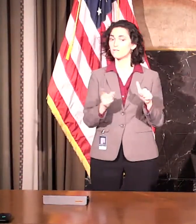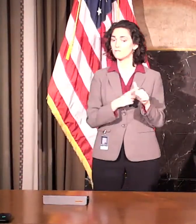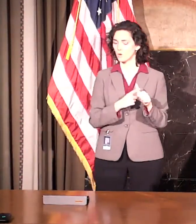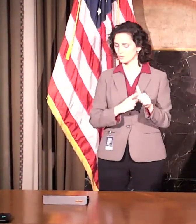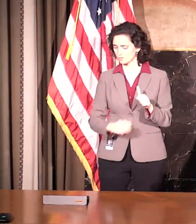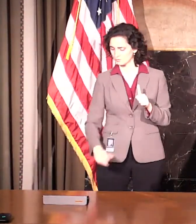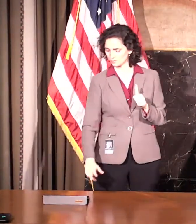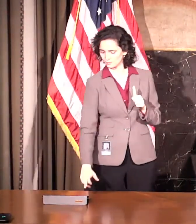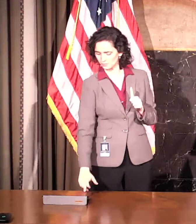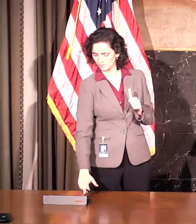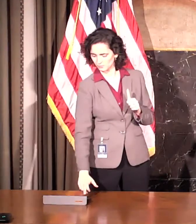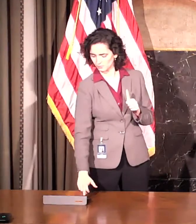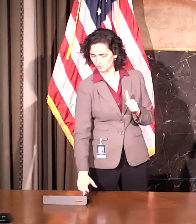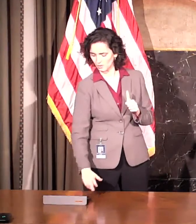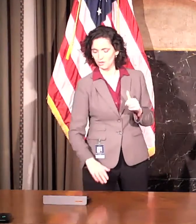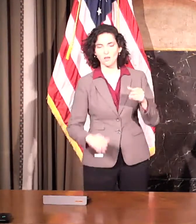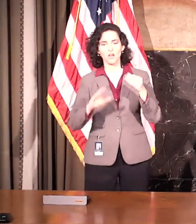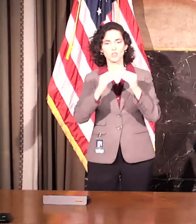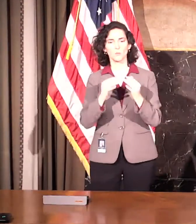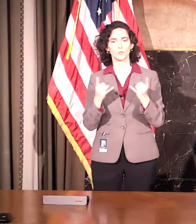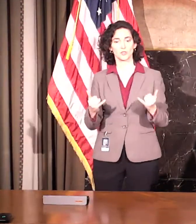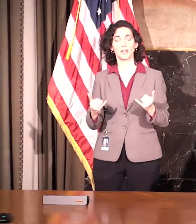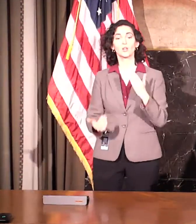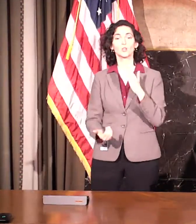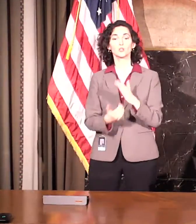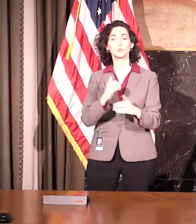Today, in terms of new COVID cases, we're reporting